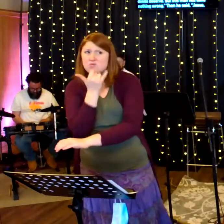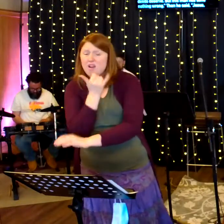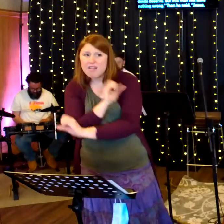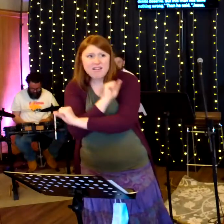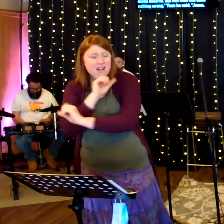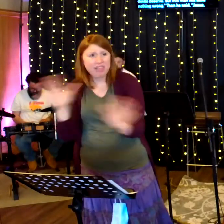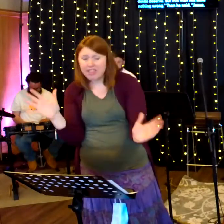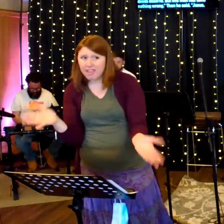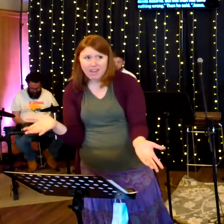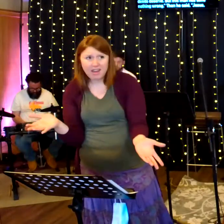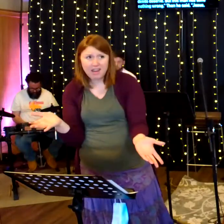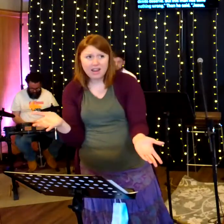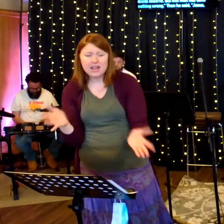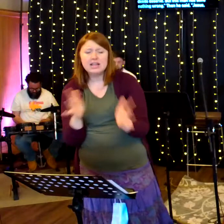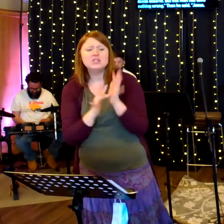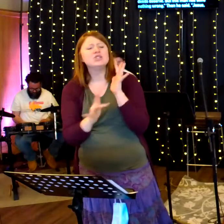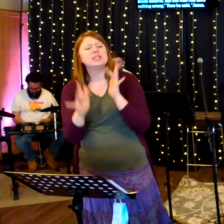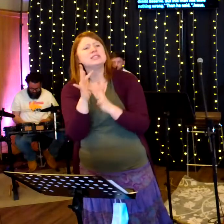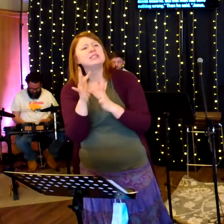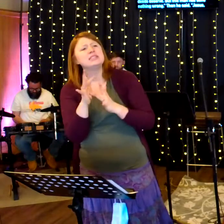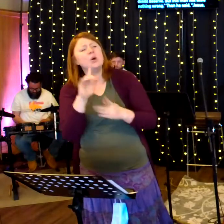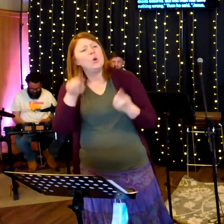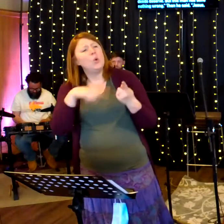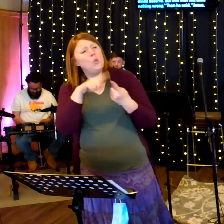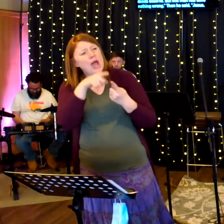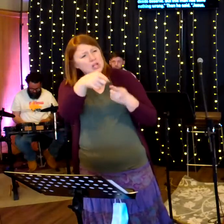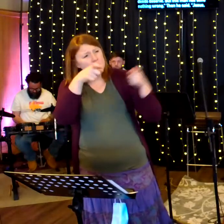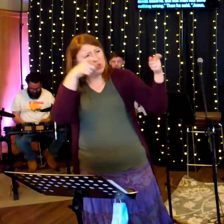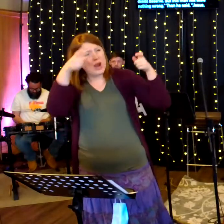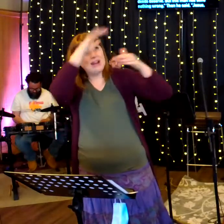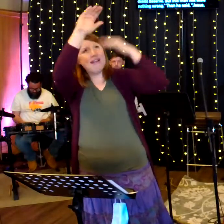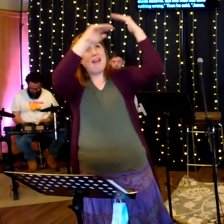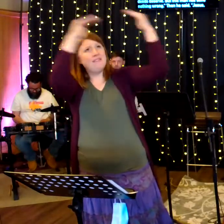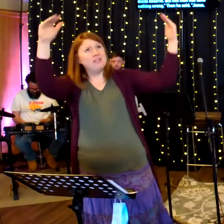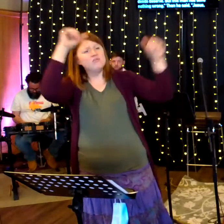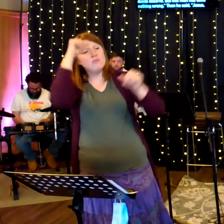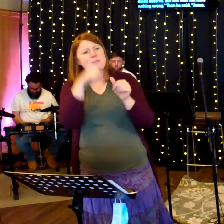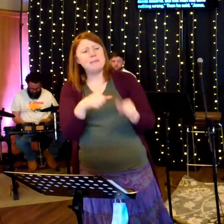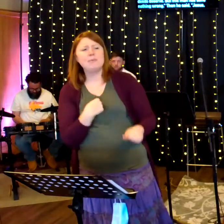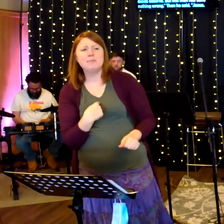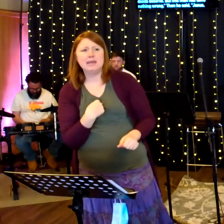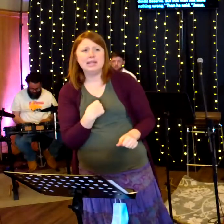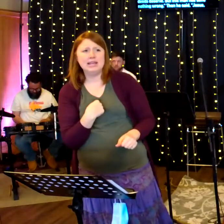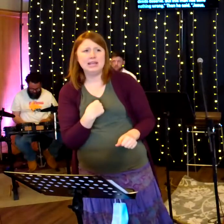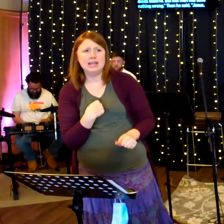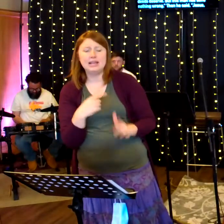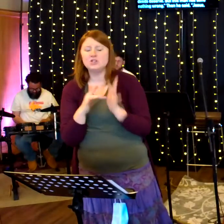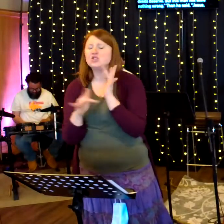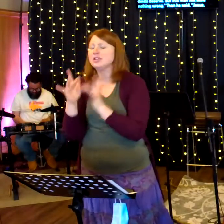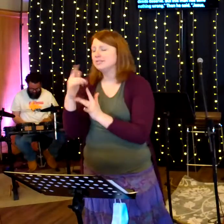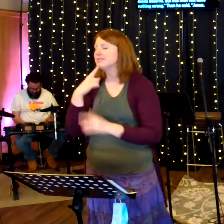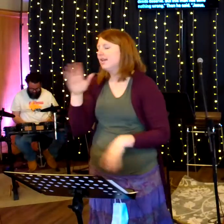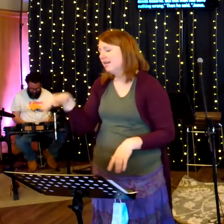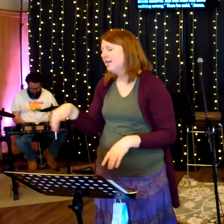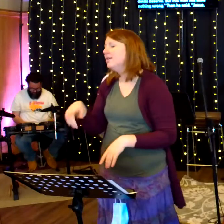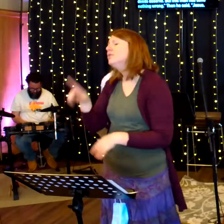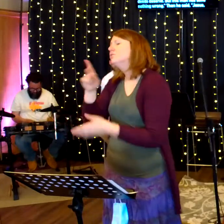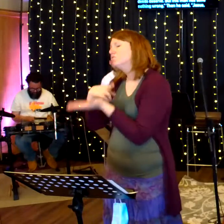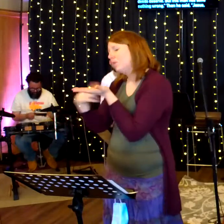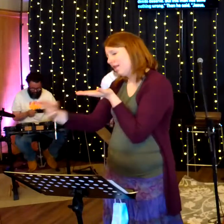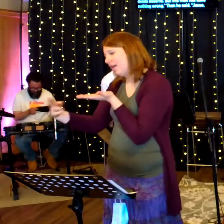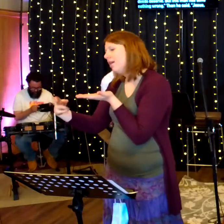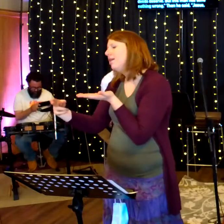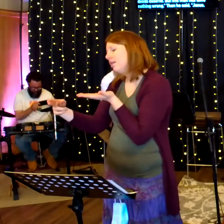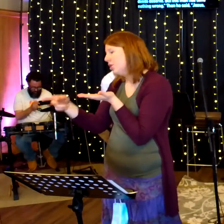wrong. Then he said, Jesus, remember me when you come into your kingdom. Jesus answered him, truly I tell